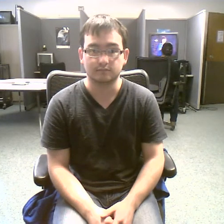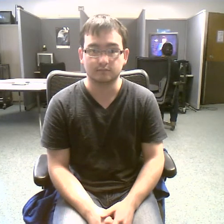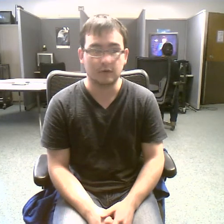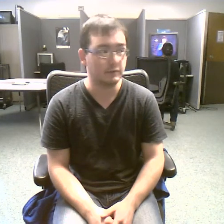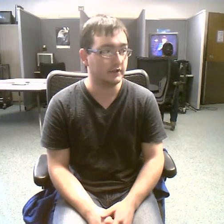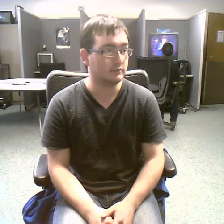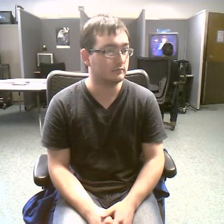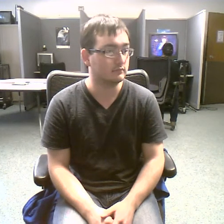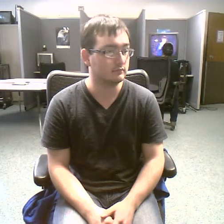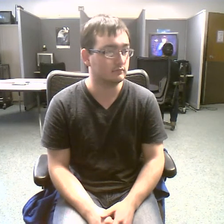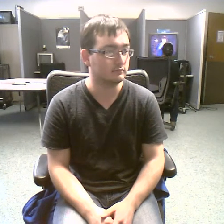I'm ready.